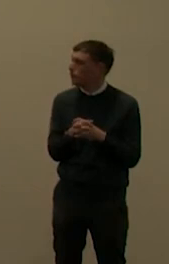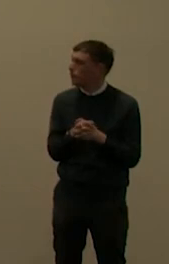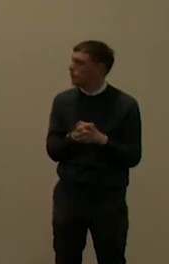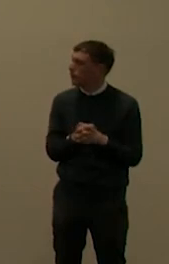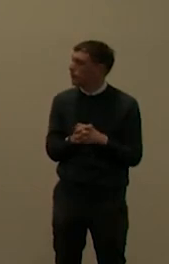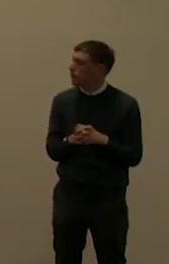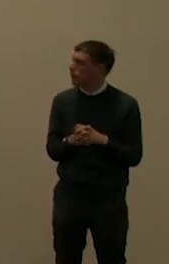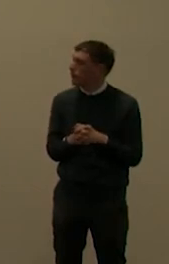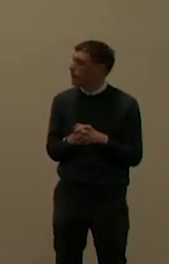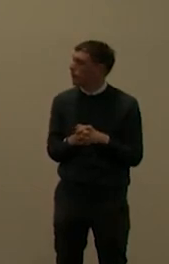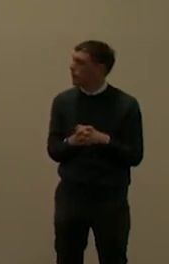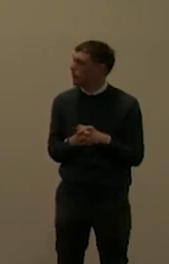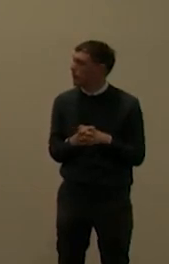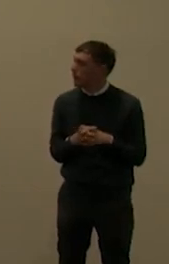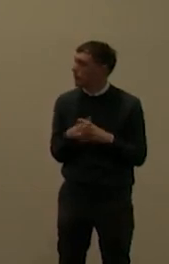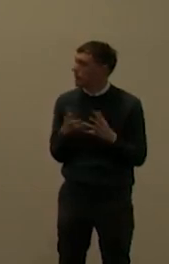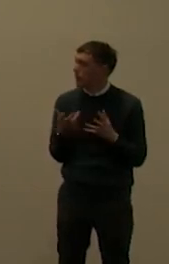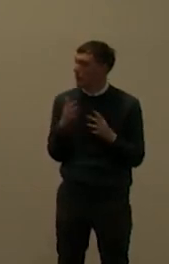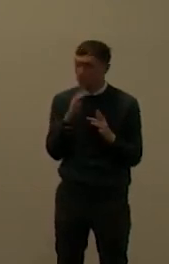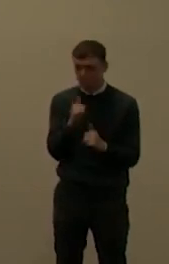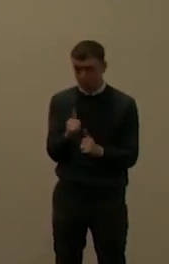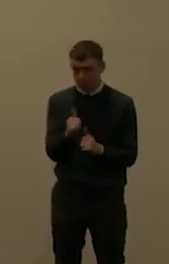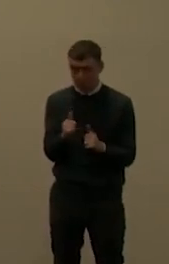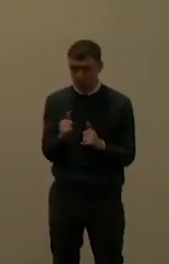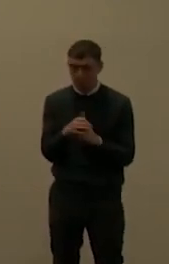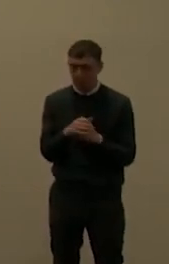So in this case, monitoring.